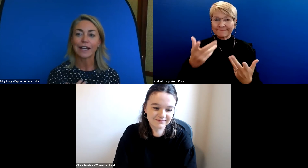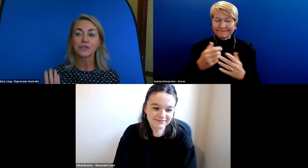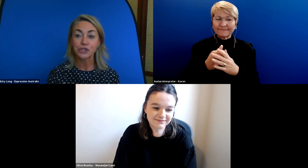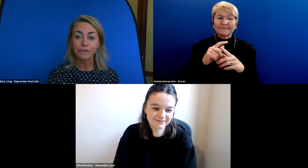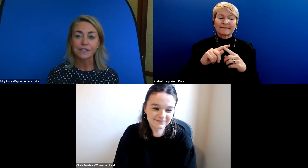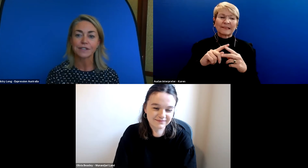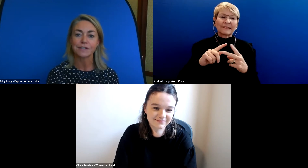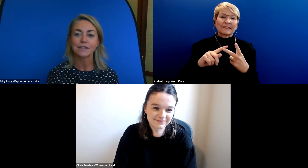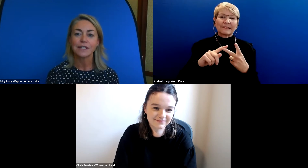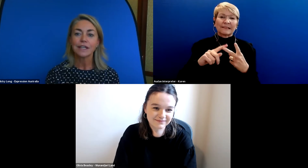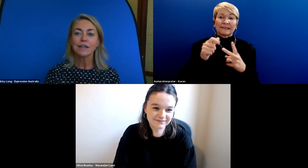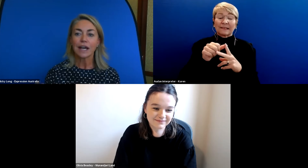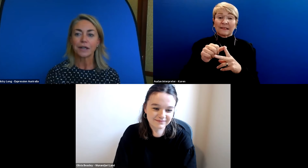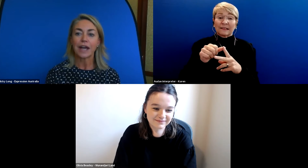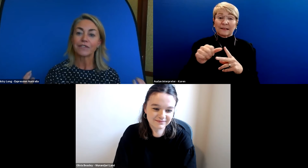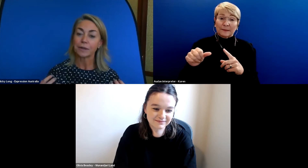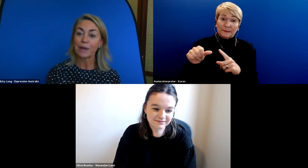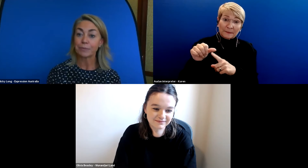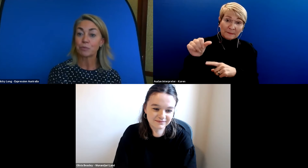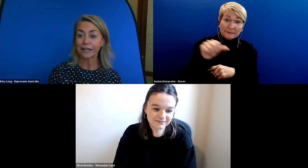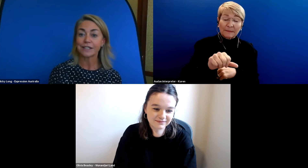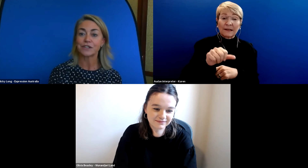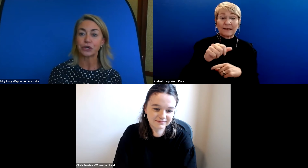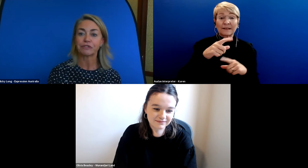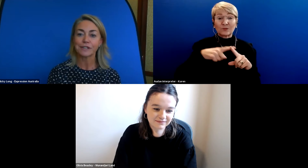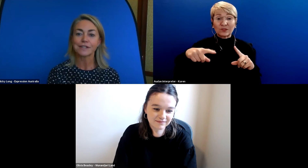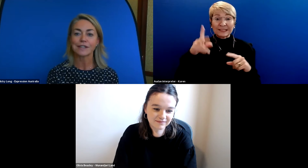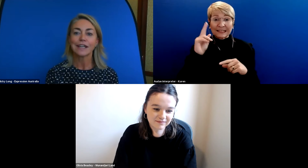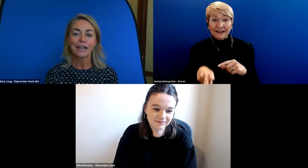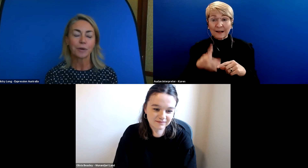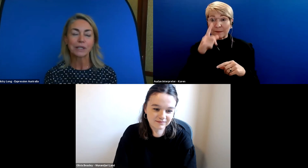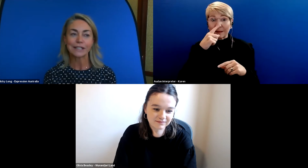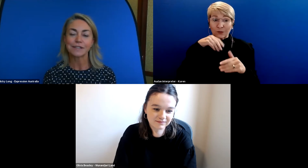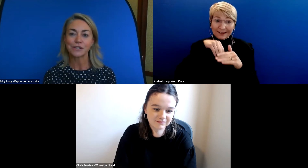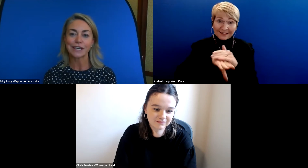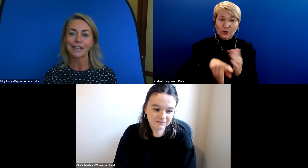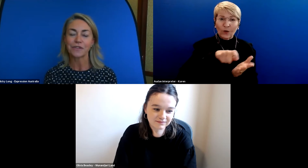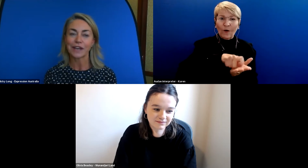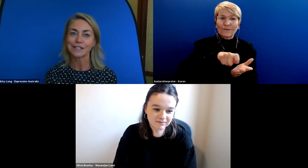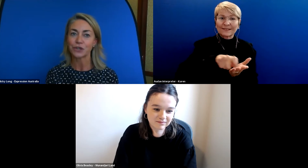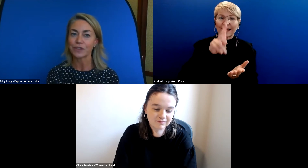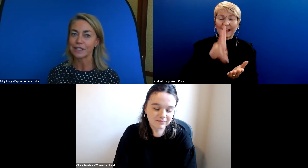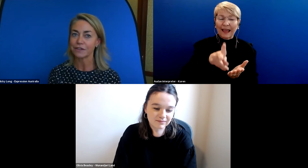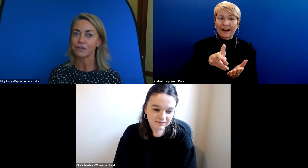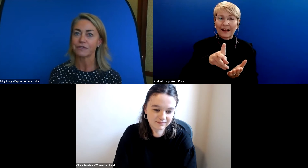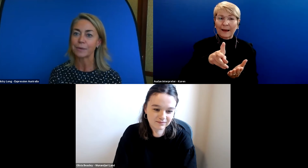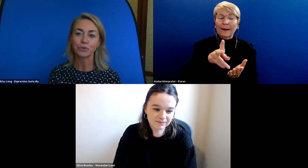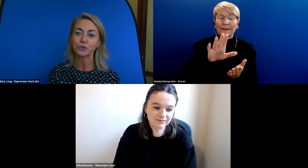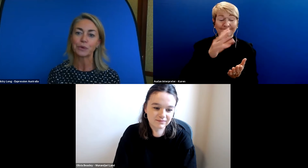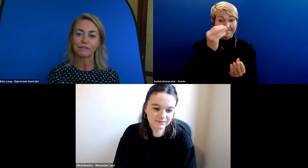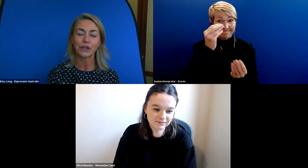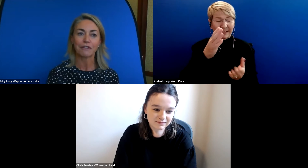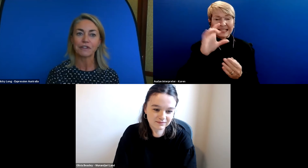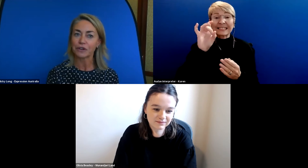recovering our services, having people back into the office. And I'm pleased to say that on the 10th of